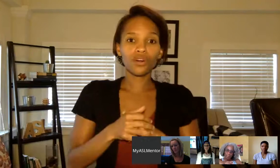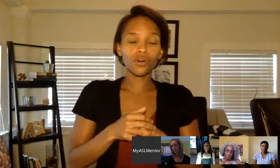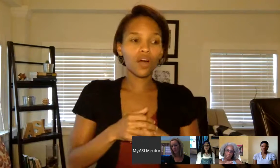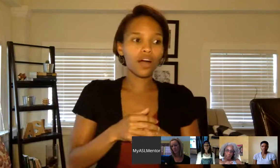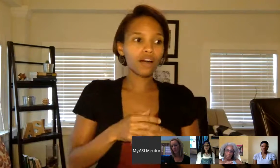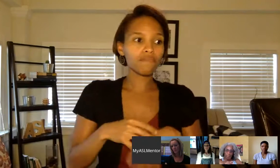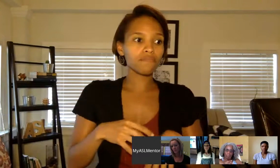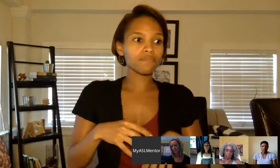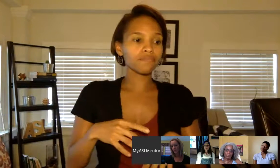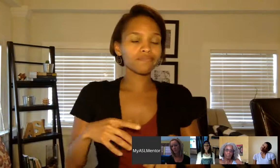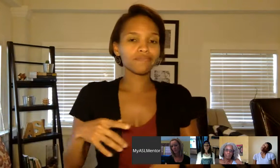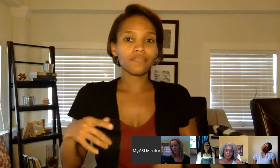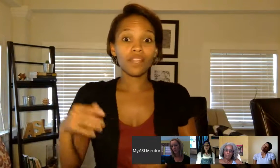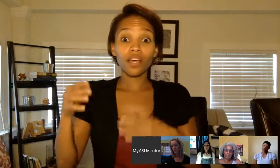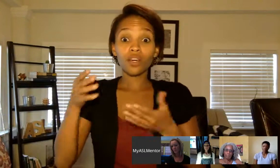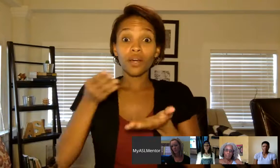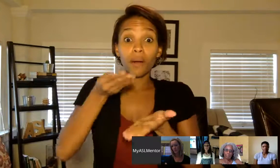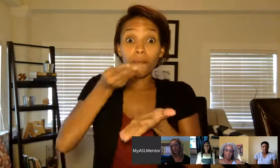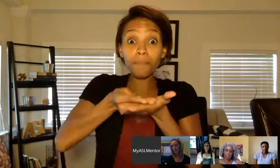So,